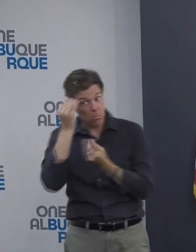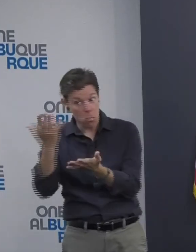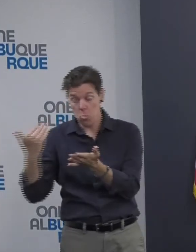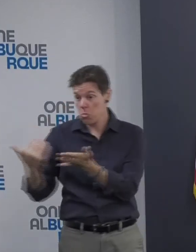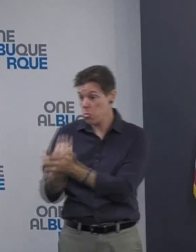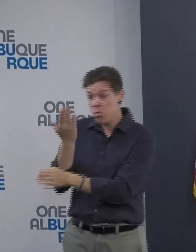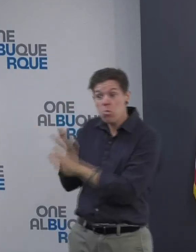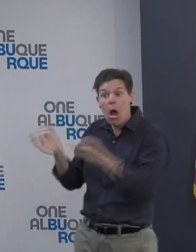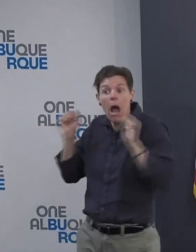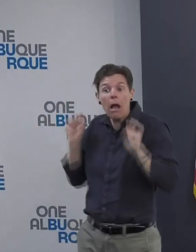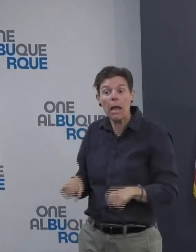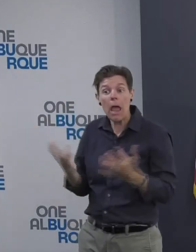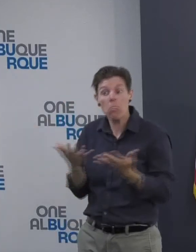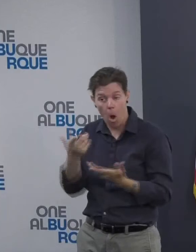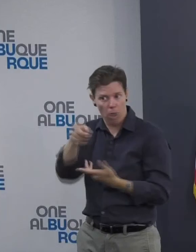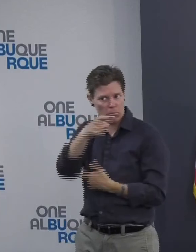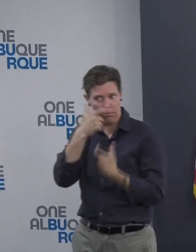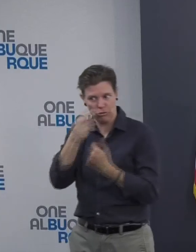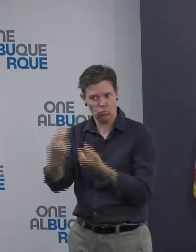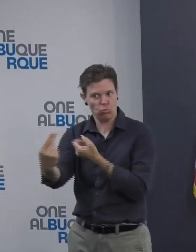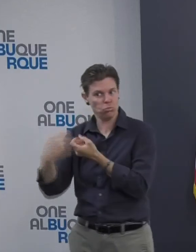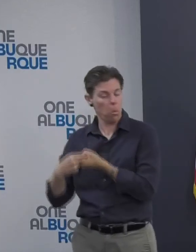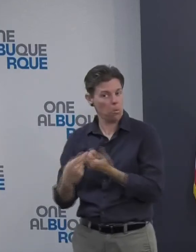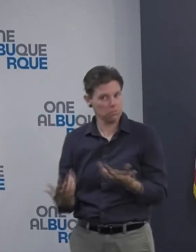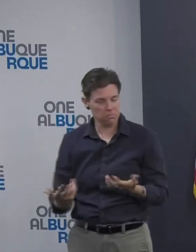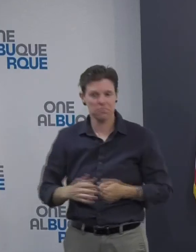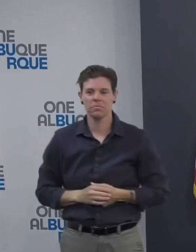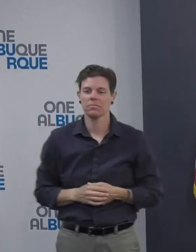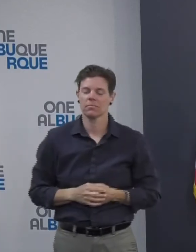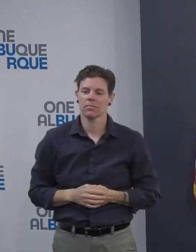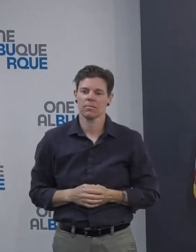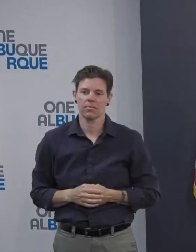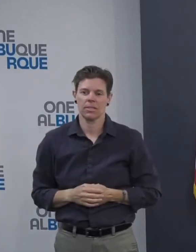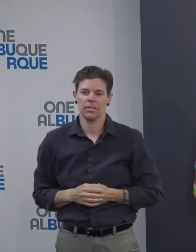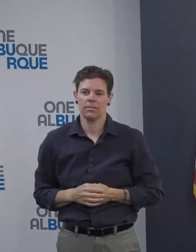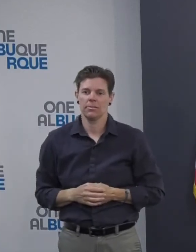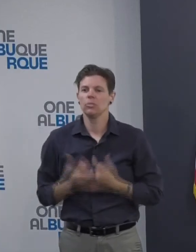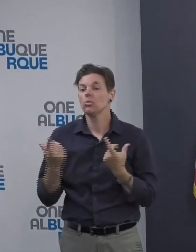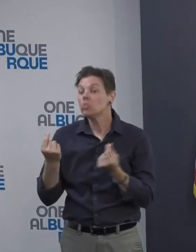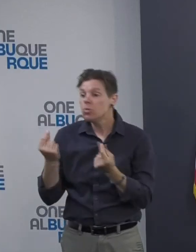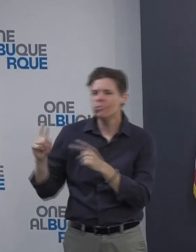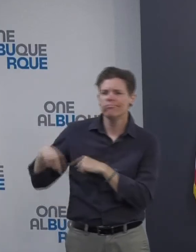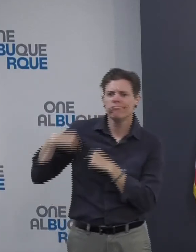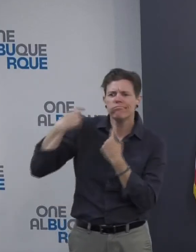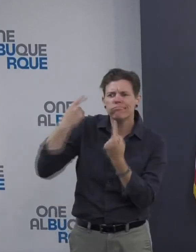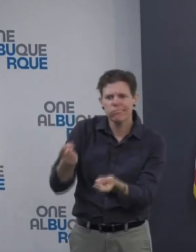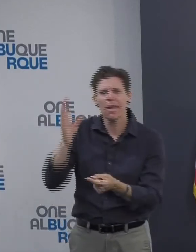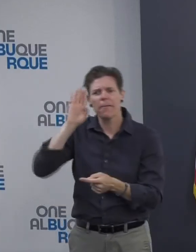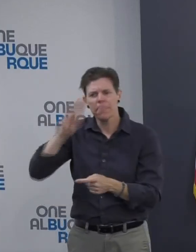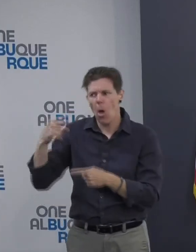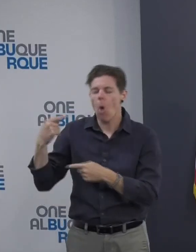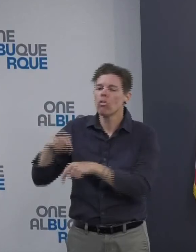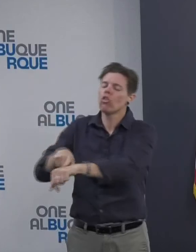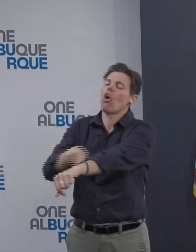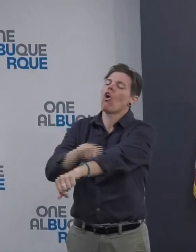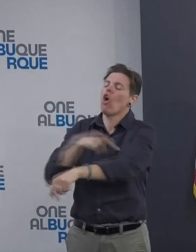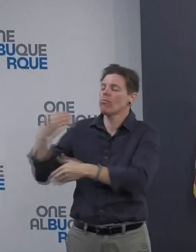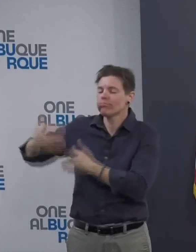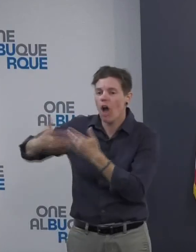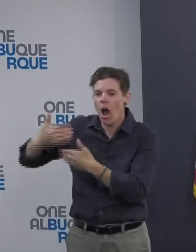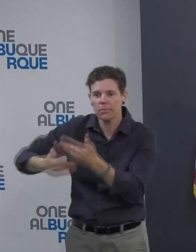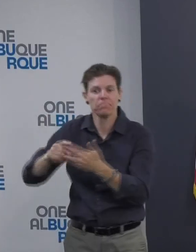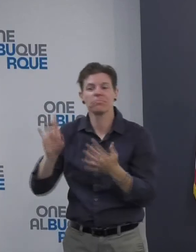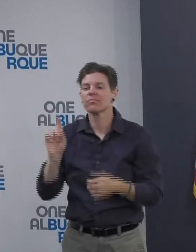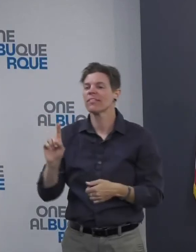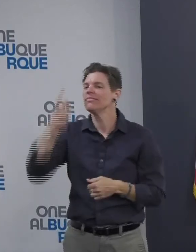we've been doing is also tracking. There's a long process for this. The first indicator is interest cards, and then